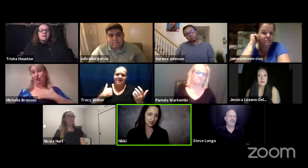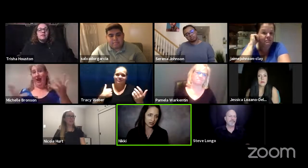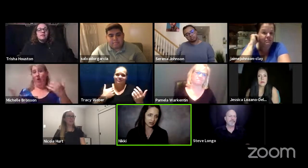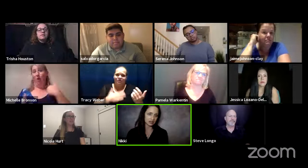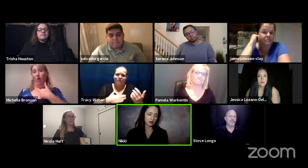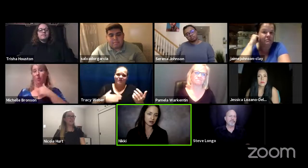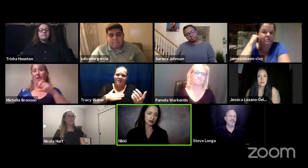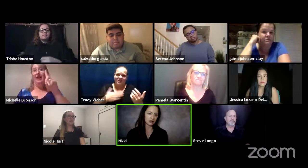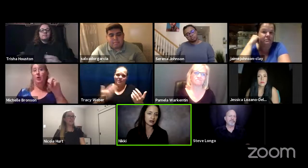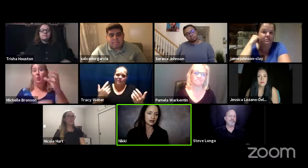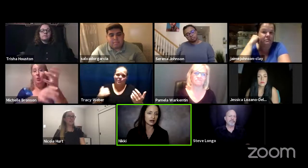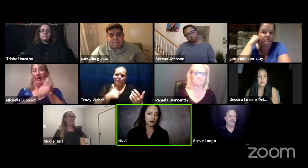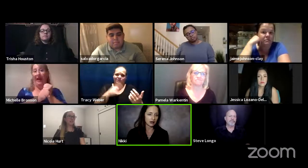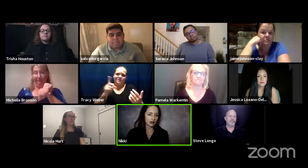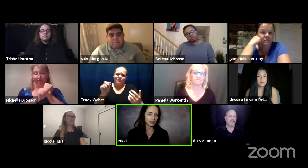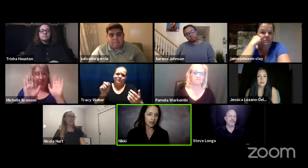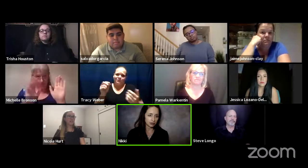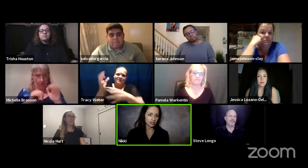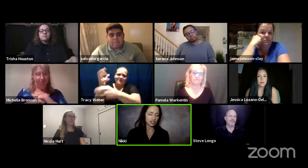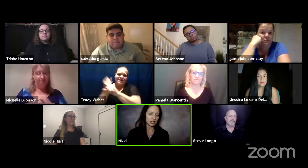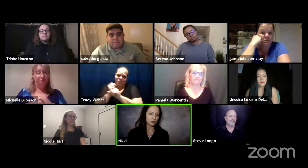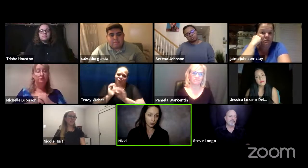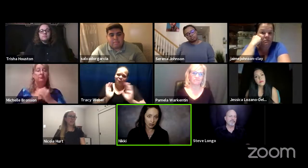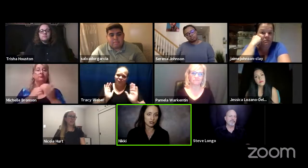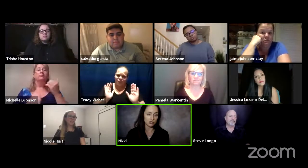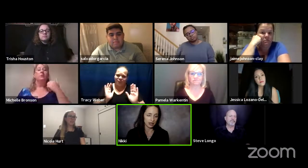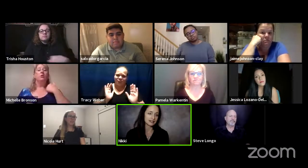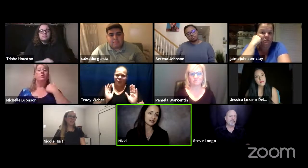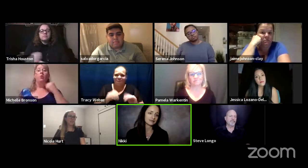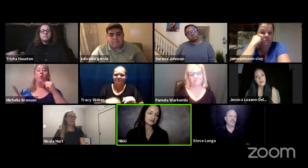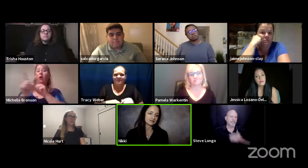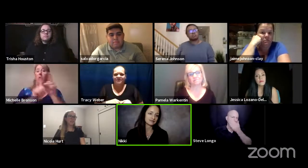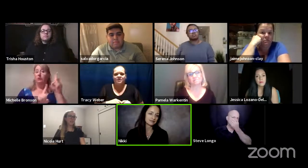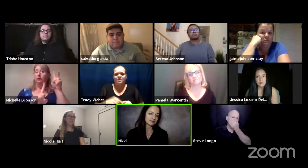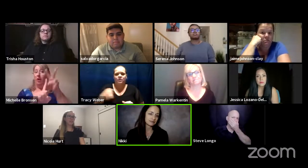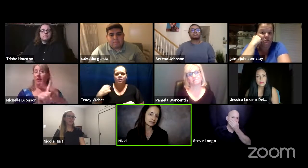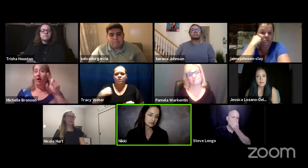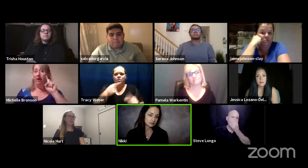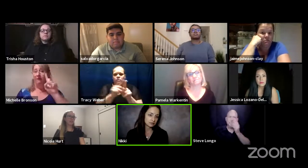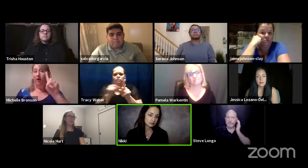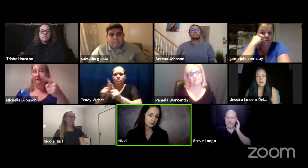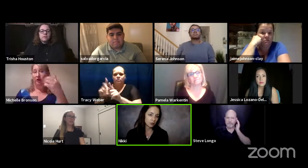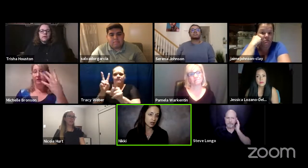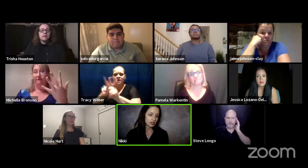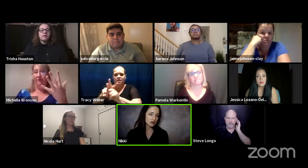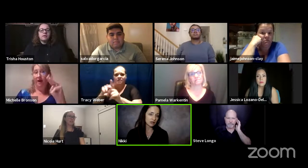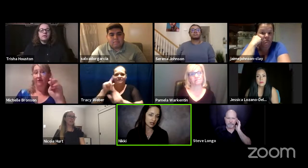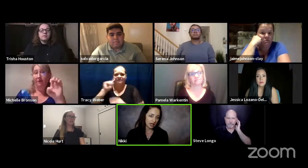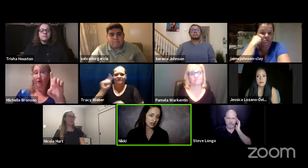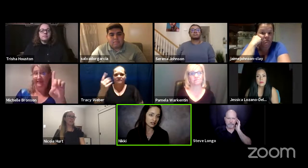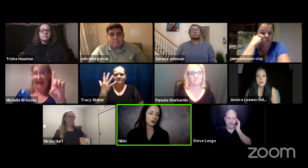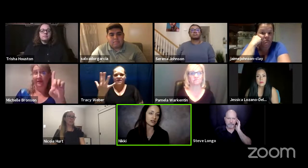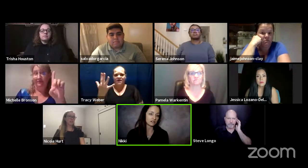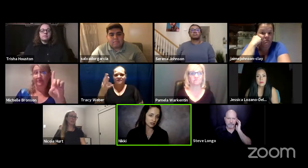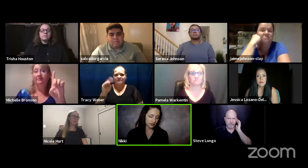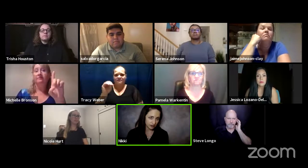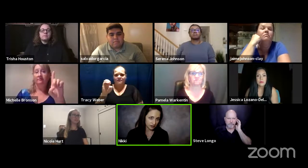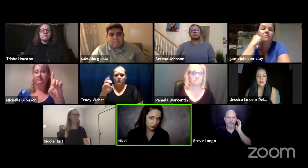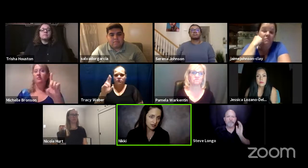hard to secure. I appreciate what we do get. We also applied for the First 5 in